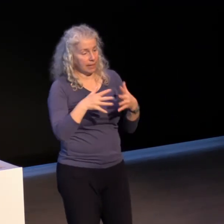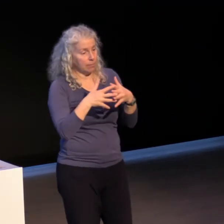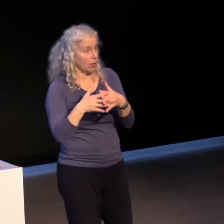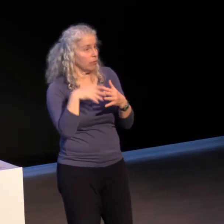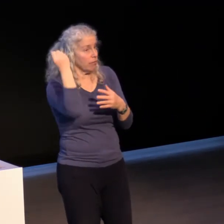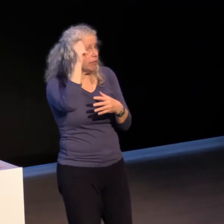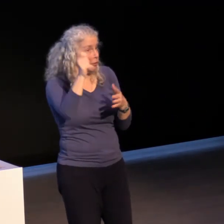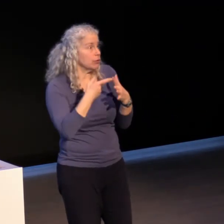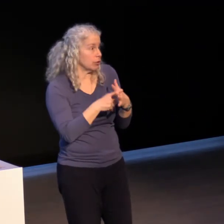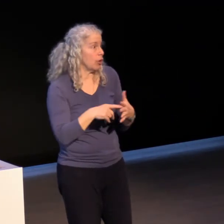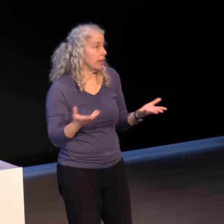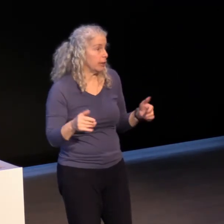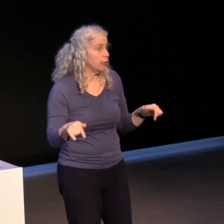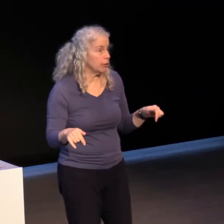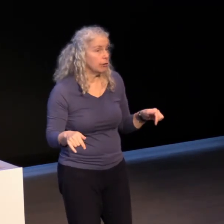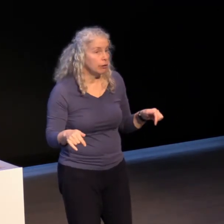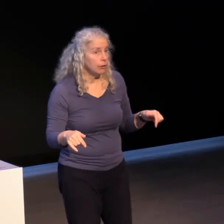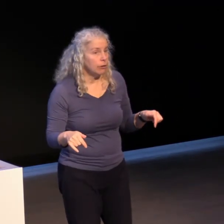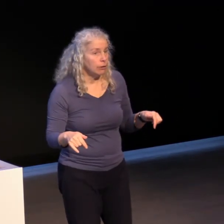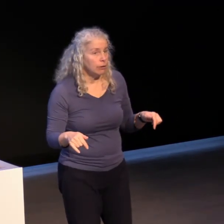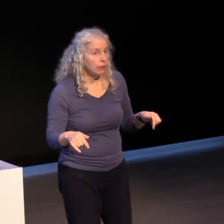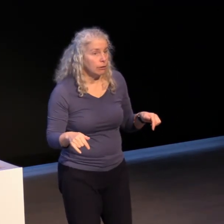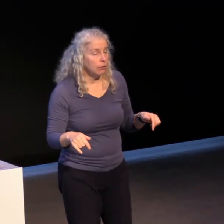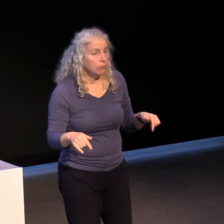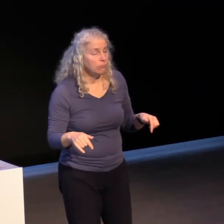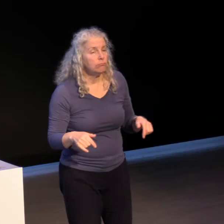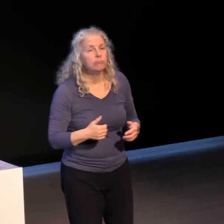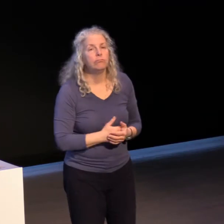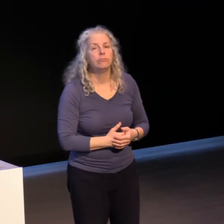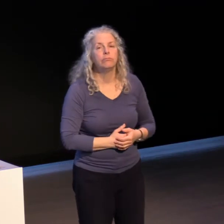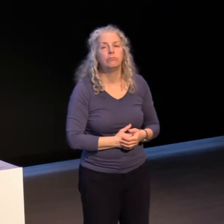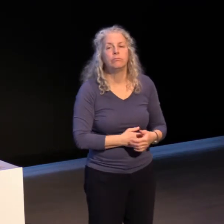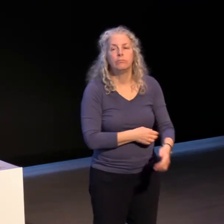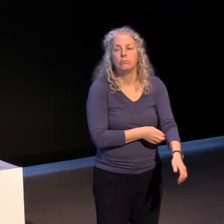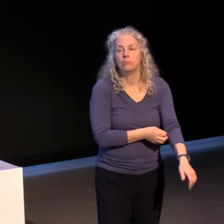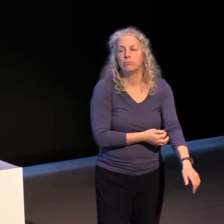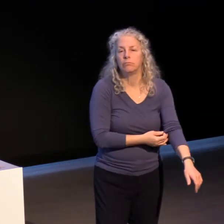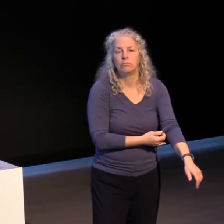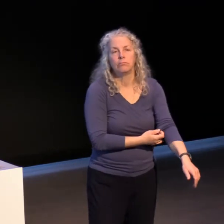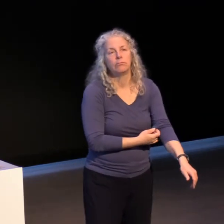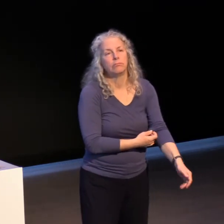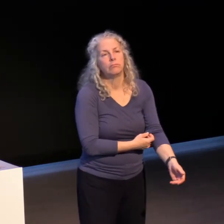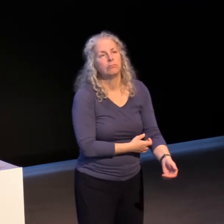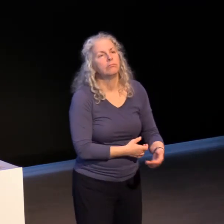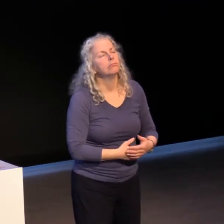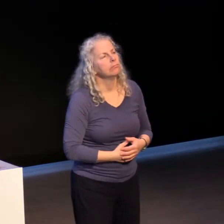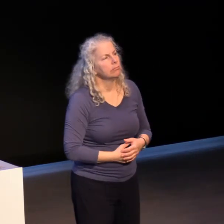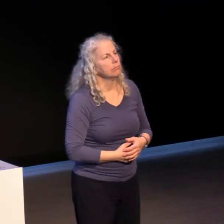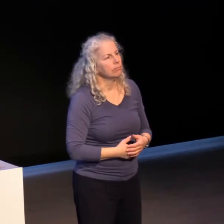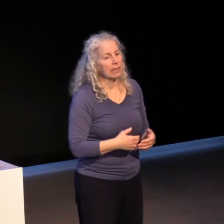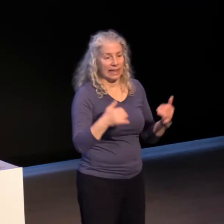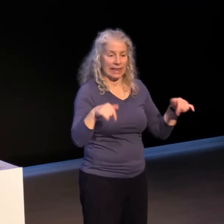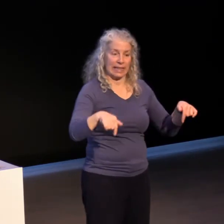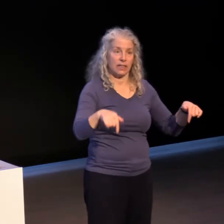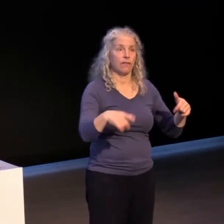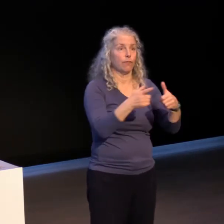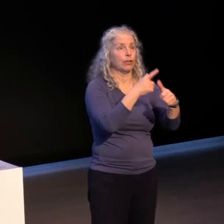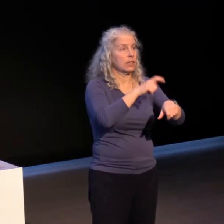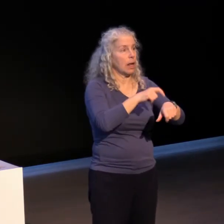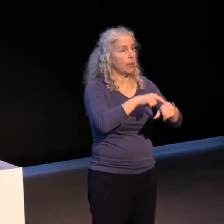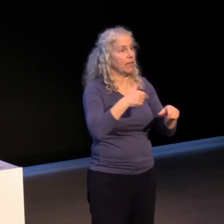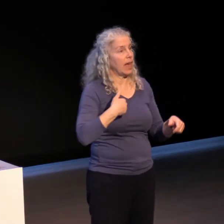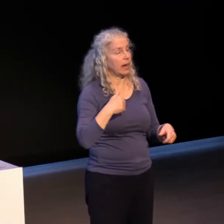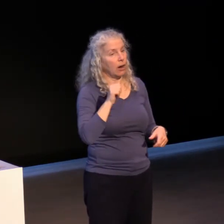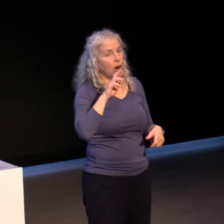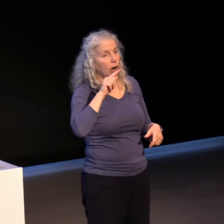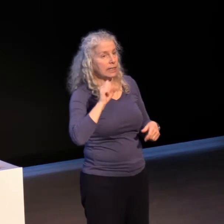Revolution. Clearly, it's not lost on me in this inaugural Arts Equity Summit,